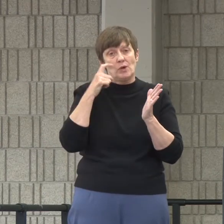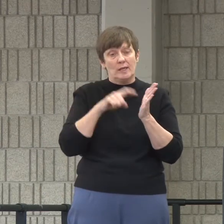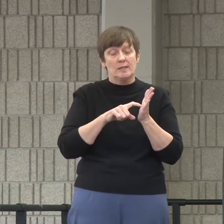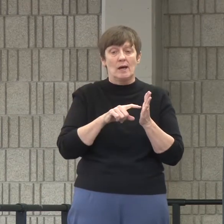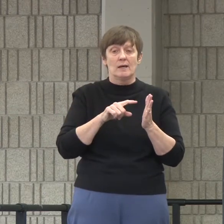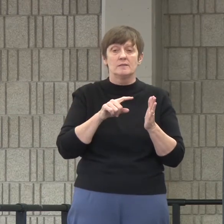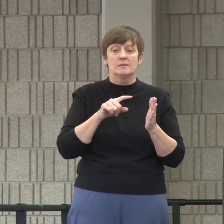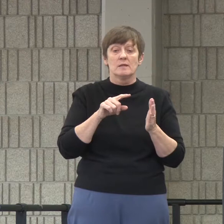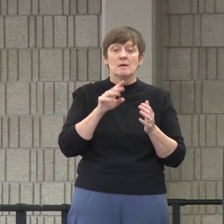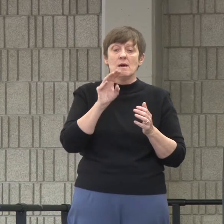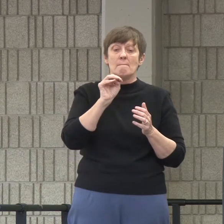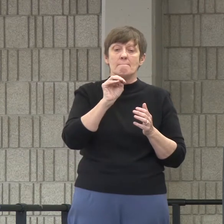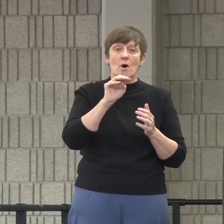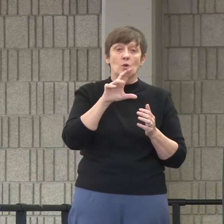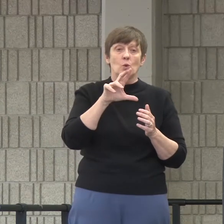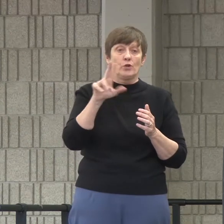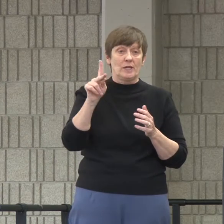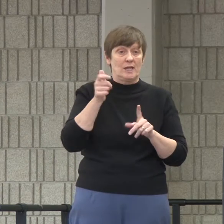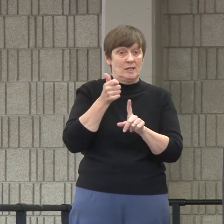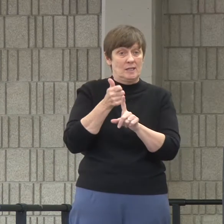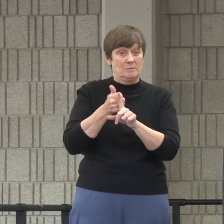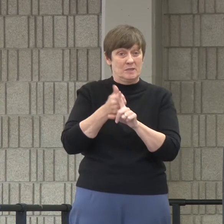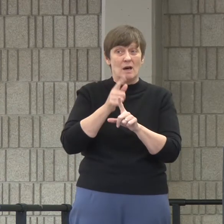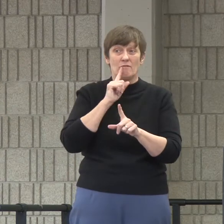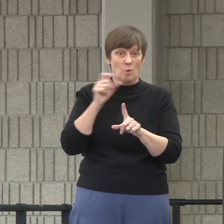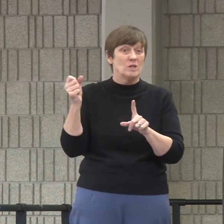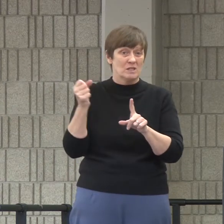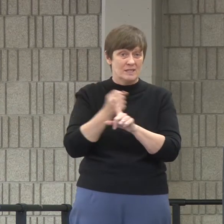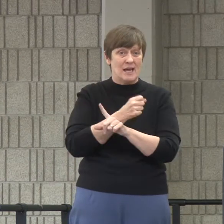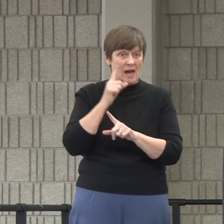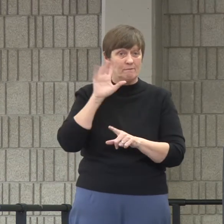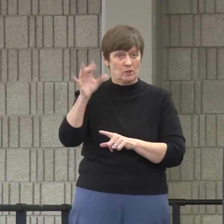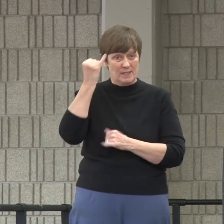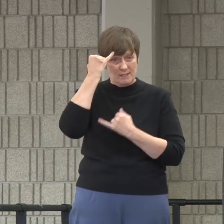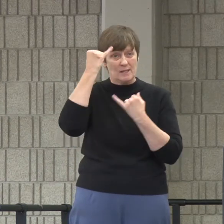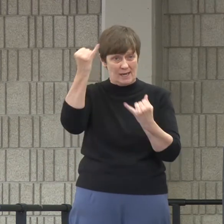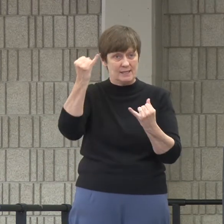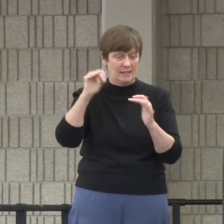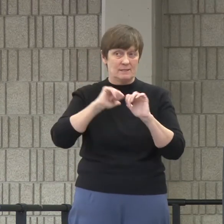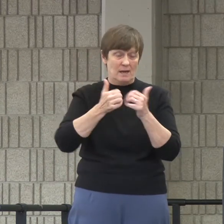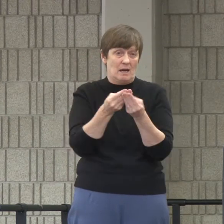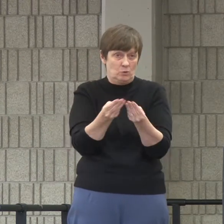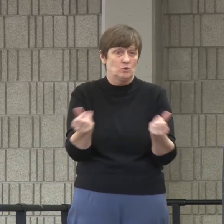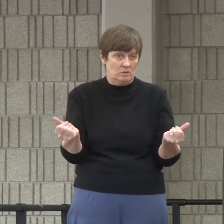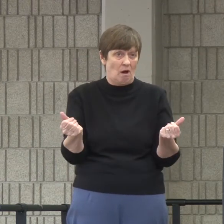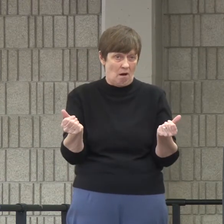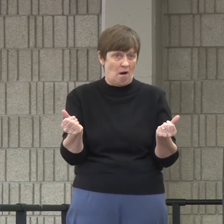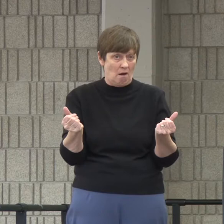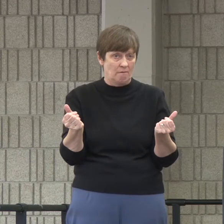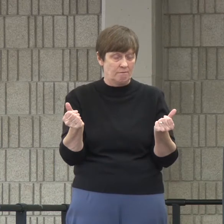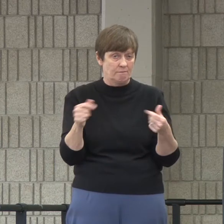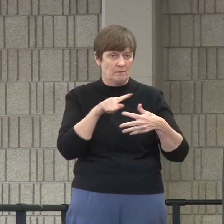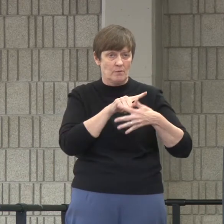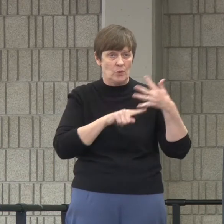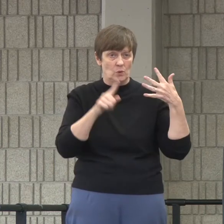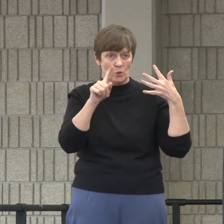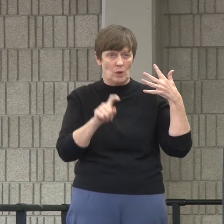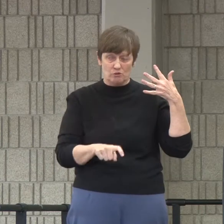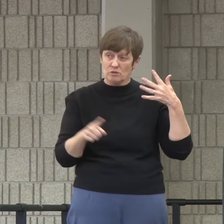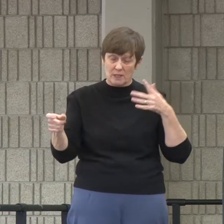himself was attacked for some of his ideas on how we could solve these questions in his own